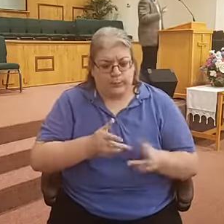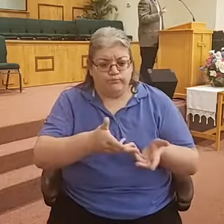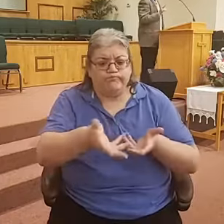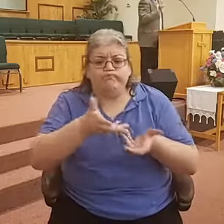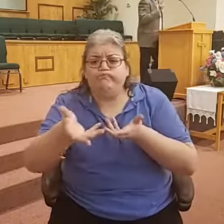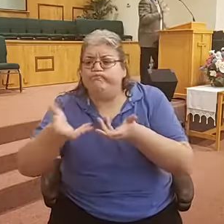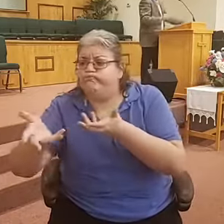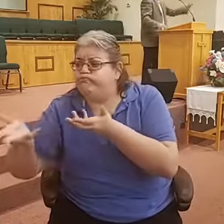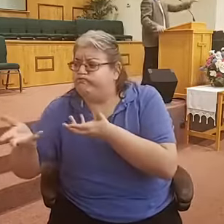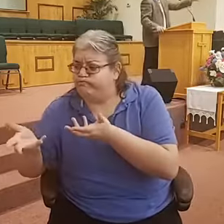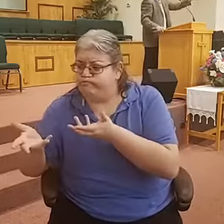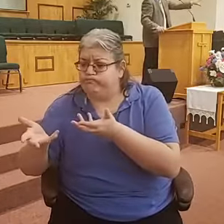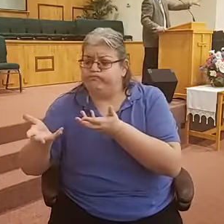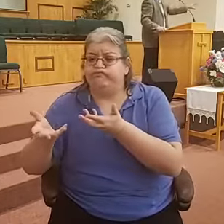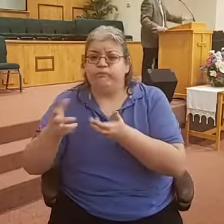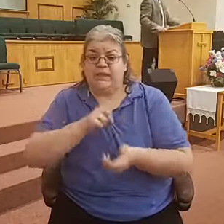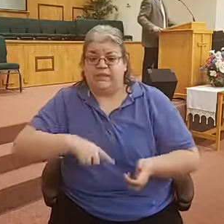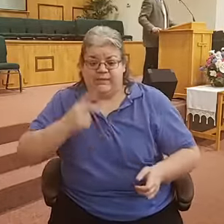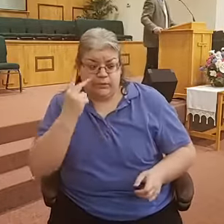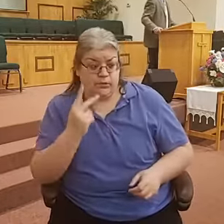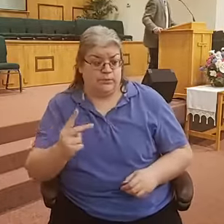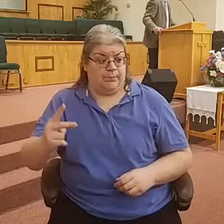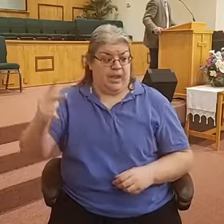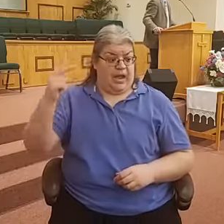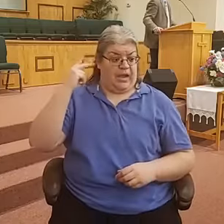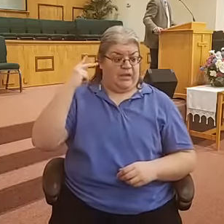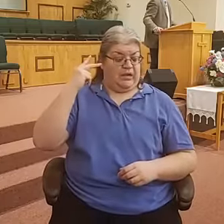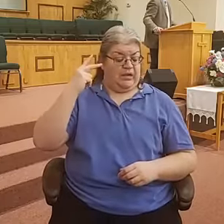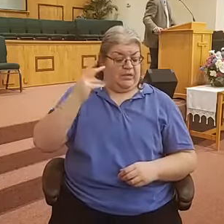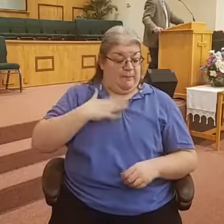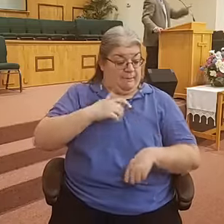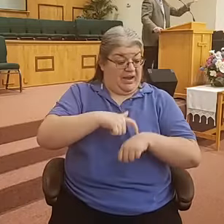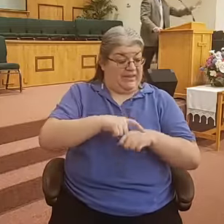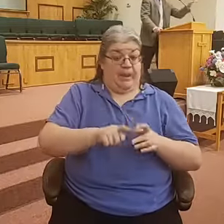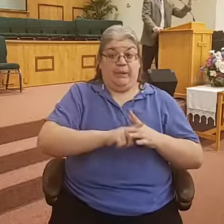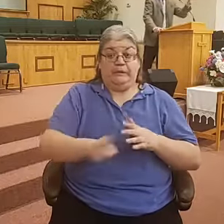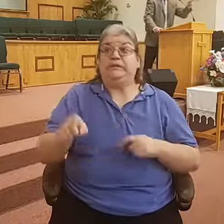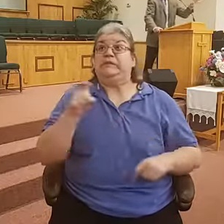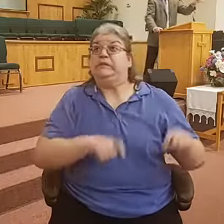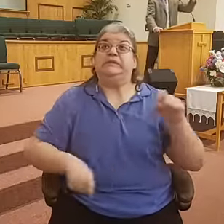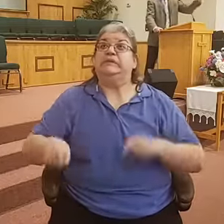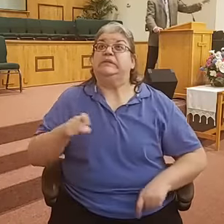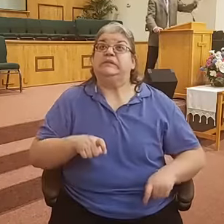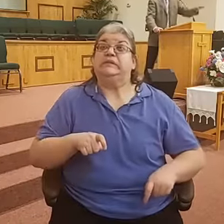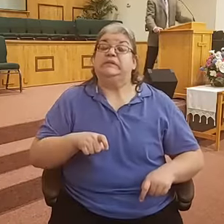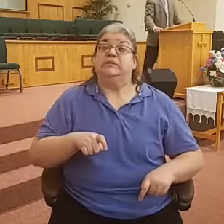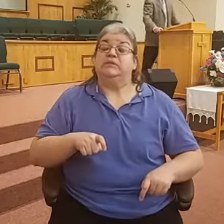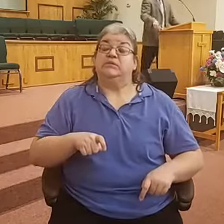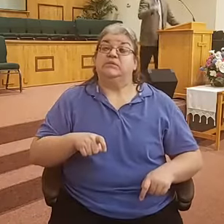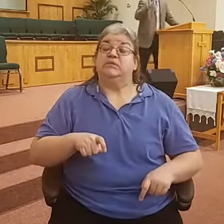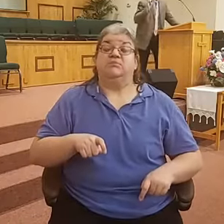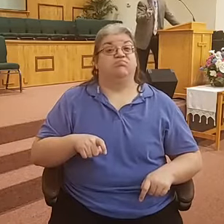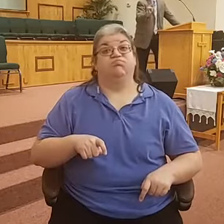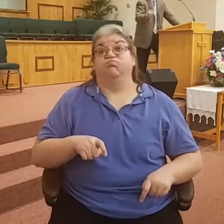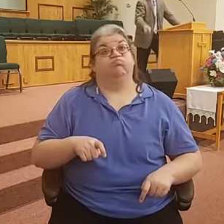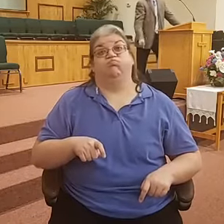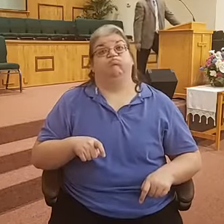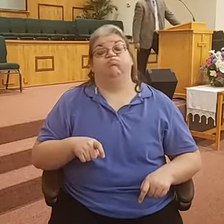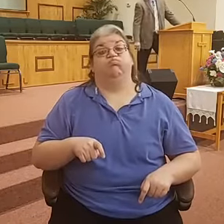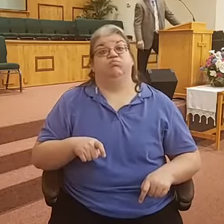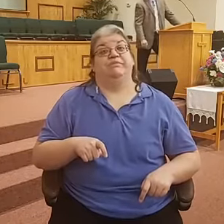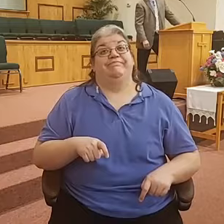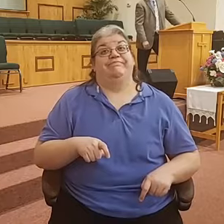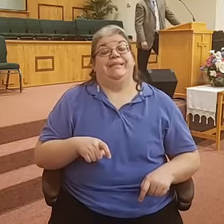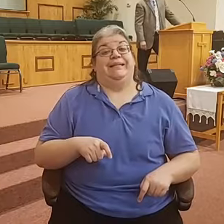He could look back and he could realize that was a gift from God. I certainly didn't enjoy it when I was going through it, but that was a